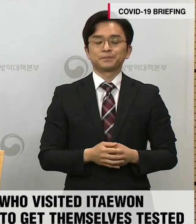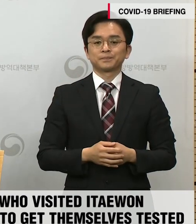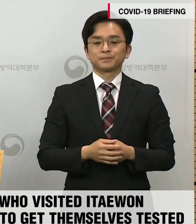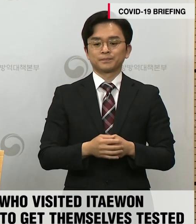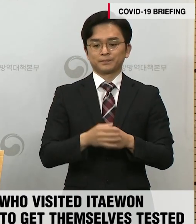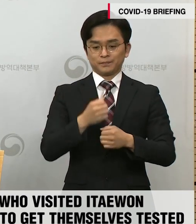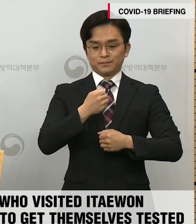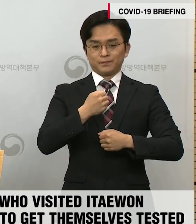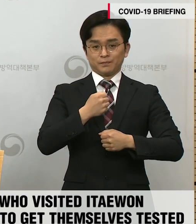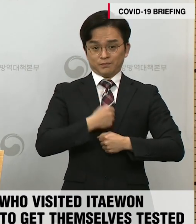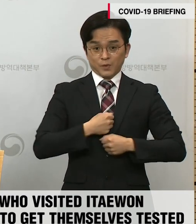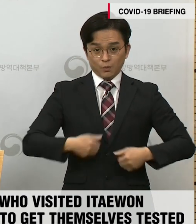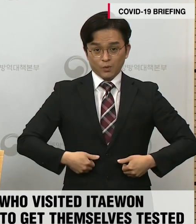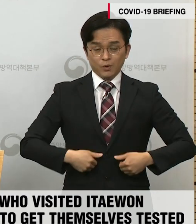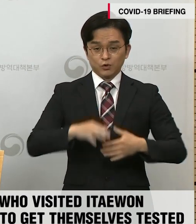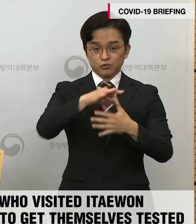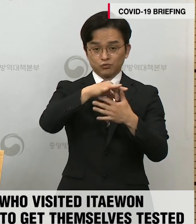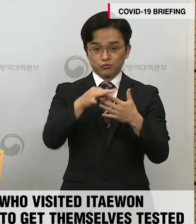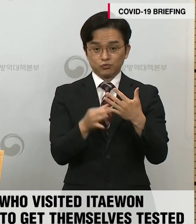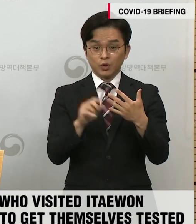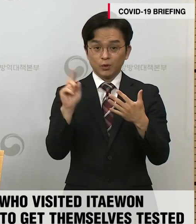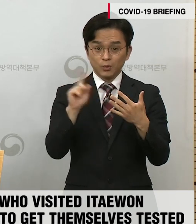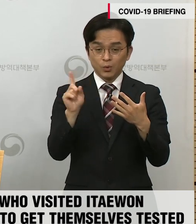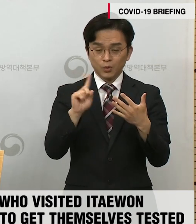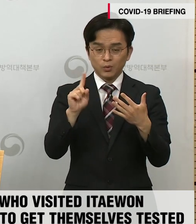open, they need to also